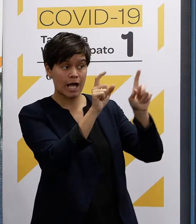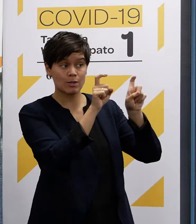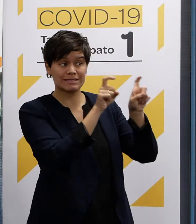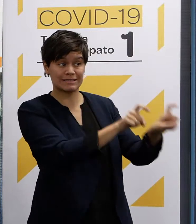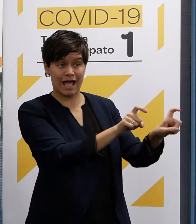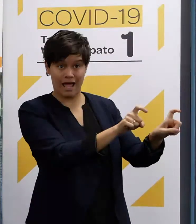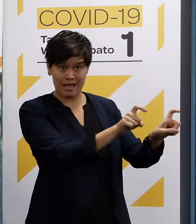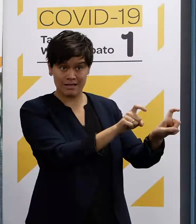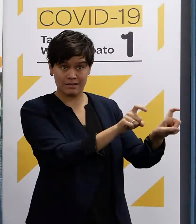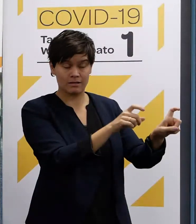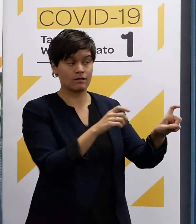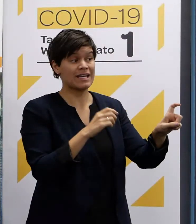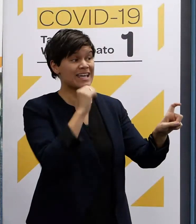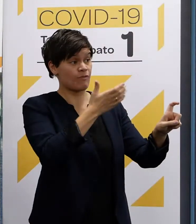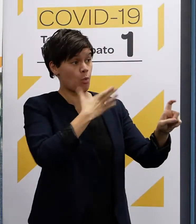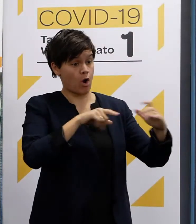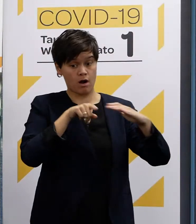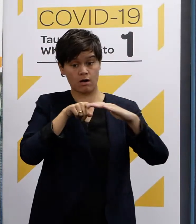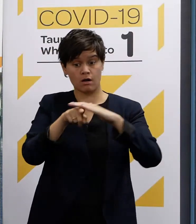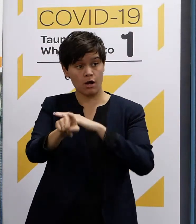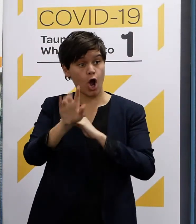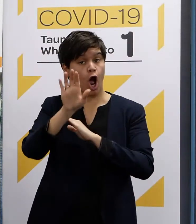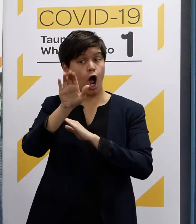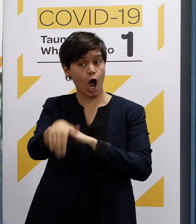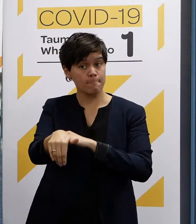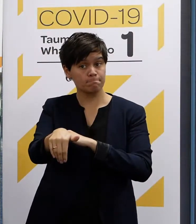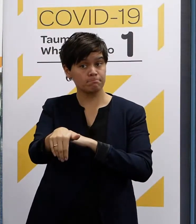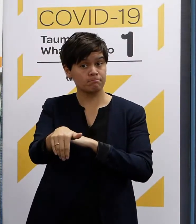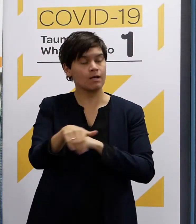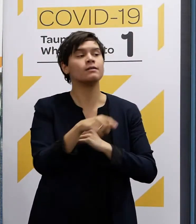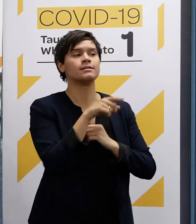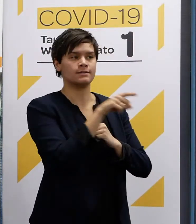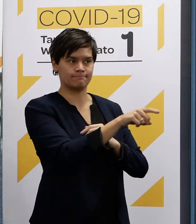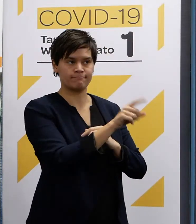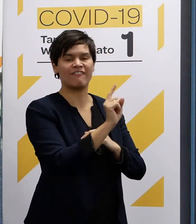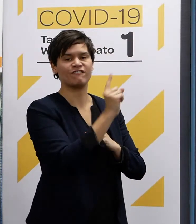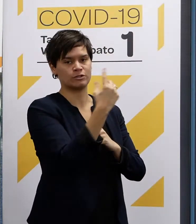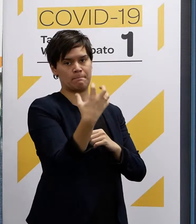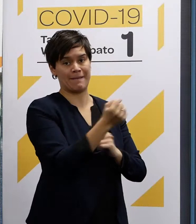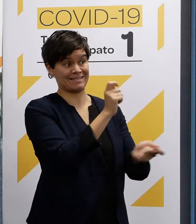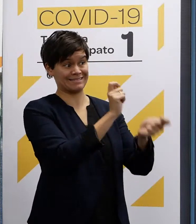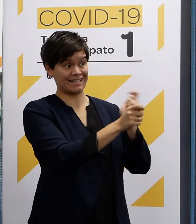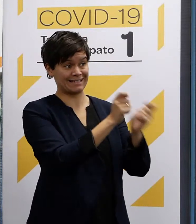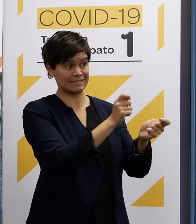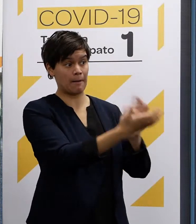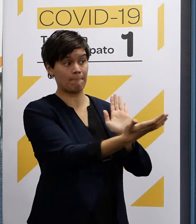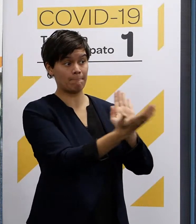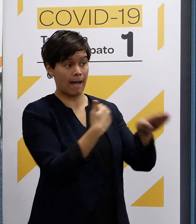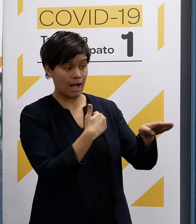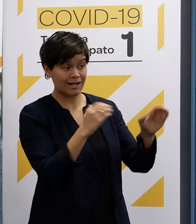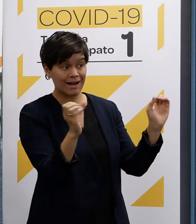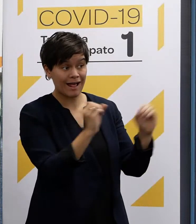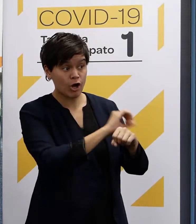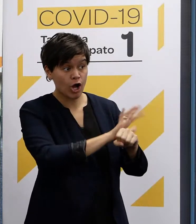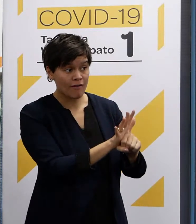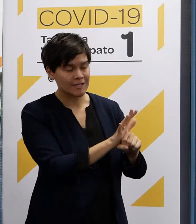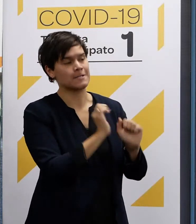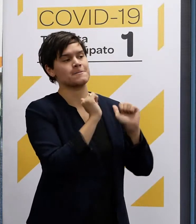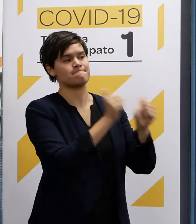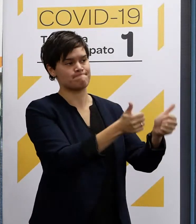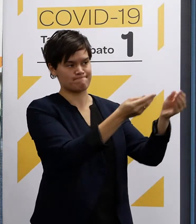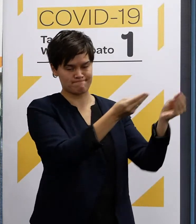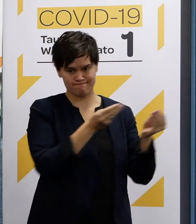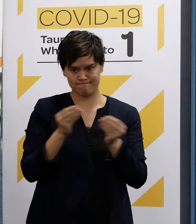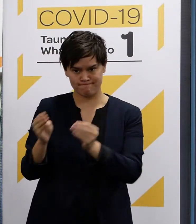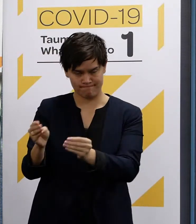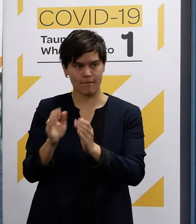managed isolation. They can refuse the test, and we then have the potential to require them to stay for another up to